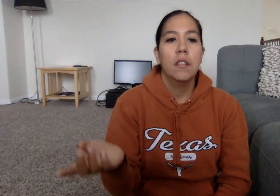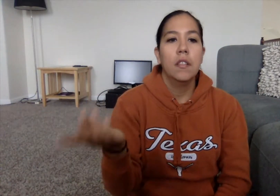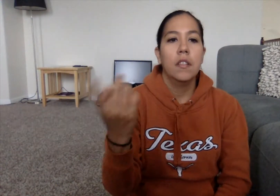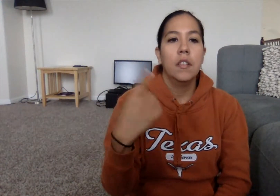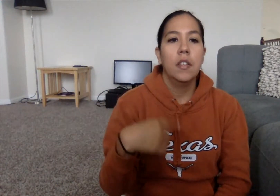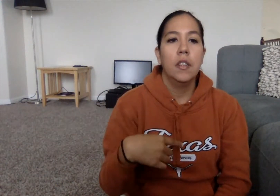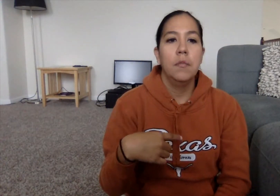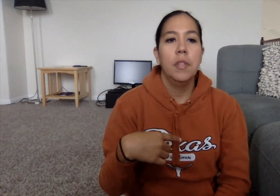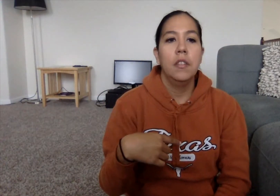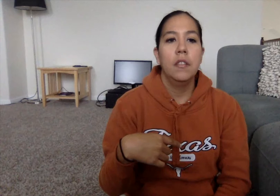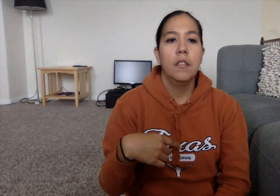Come